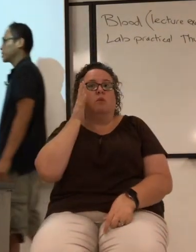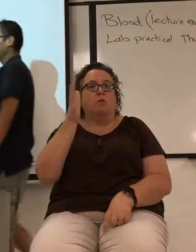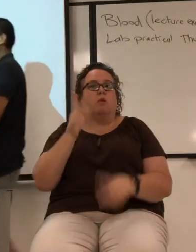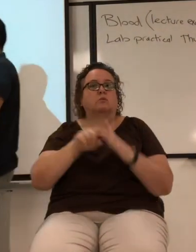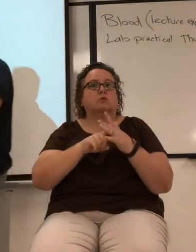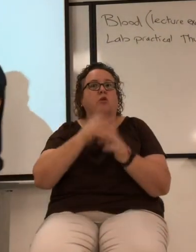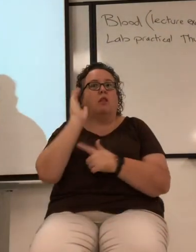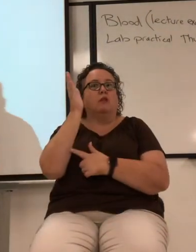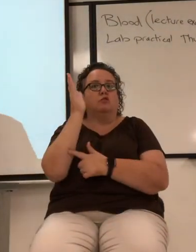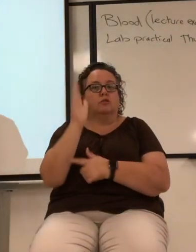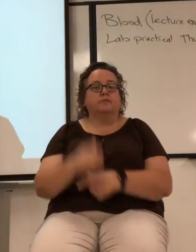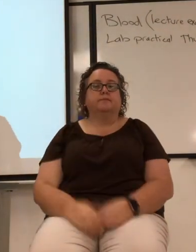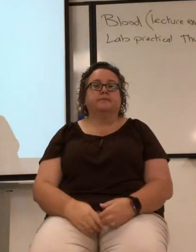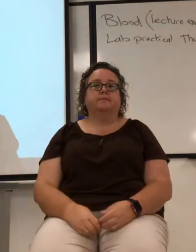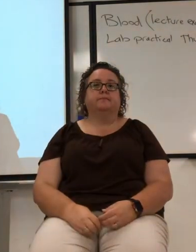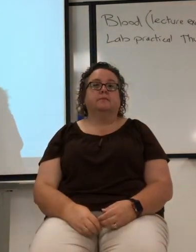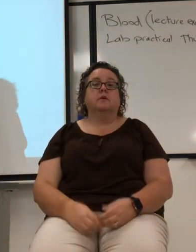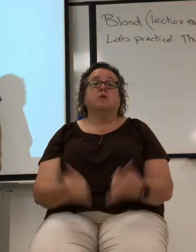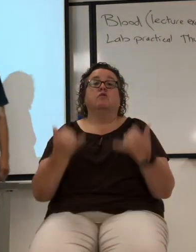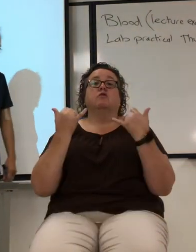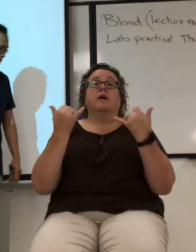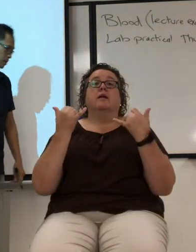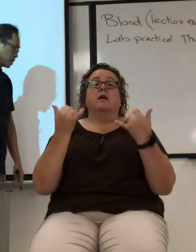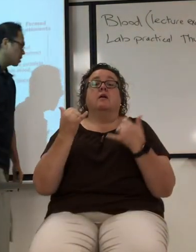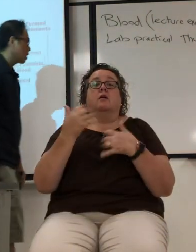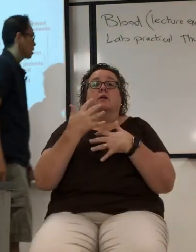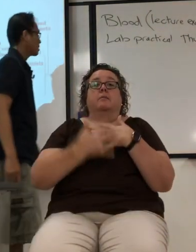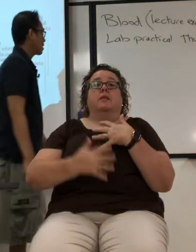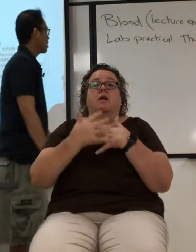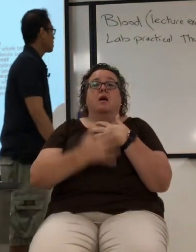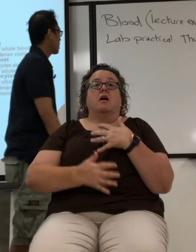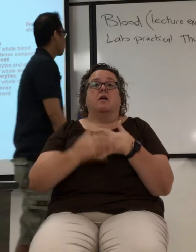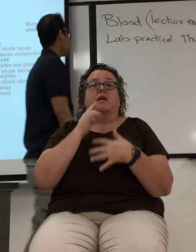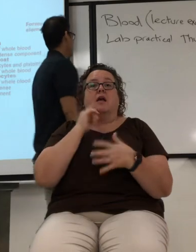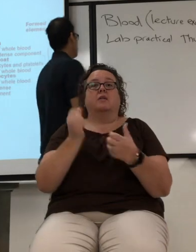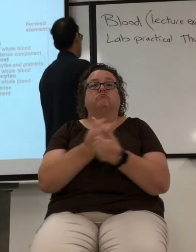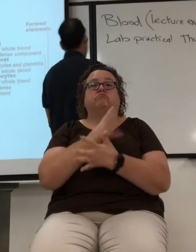and its components. The first picture is